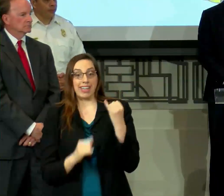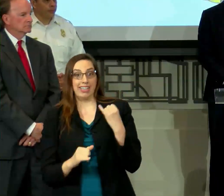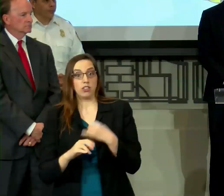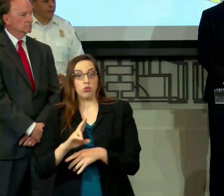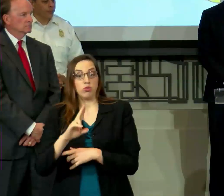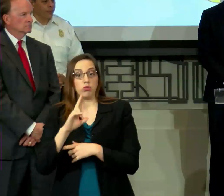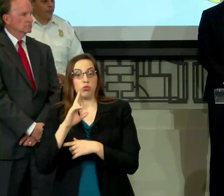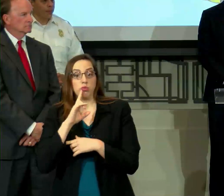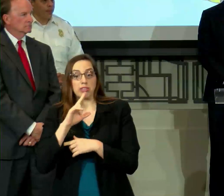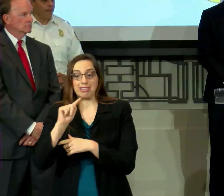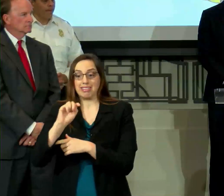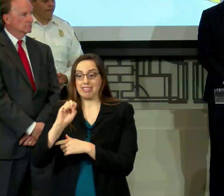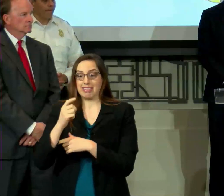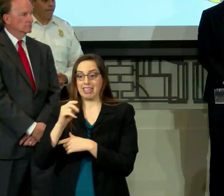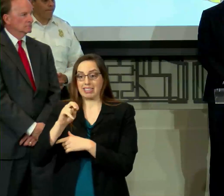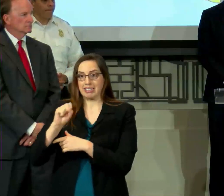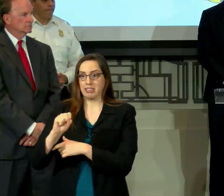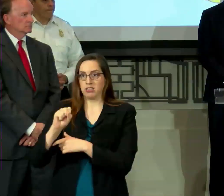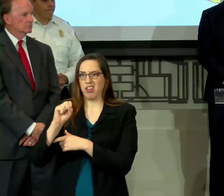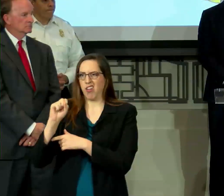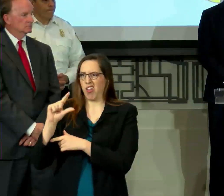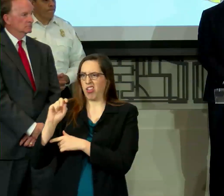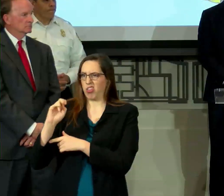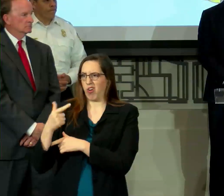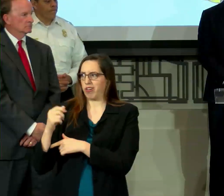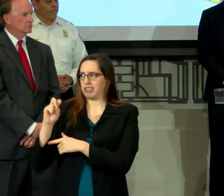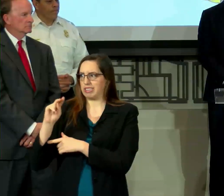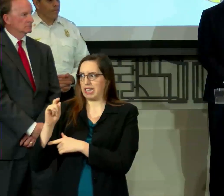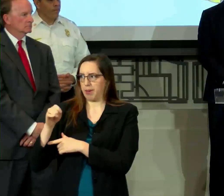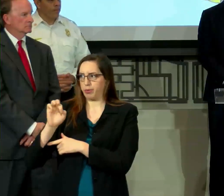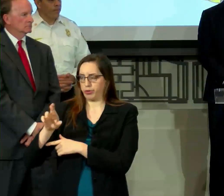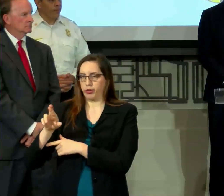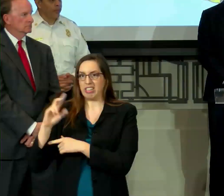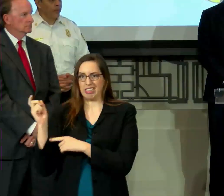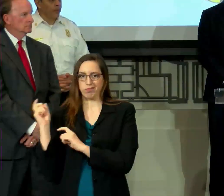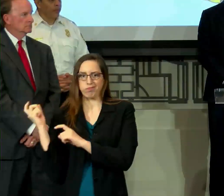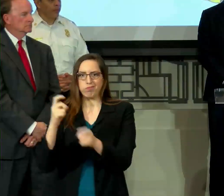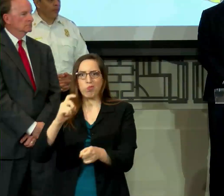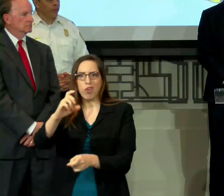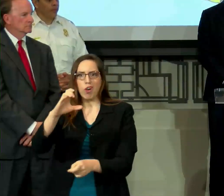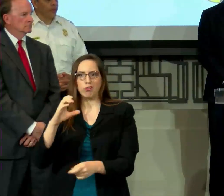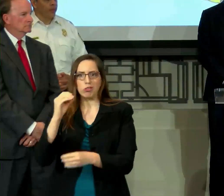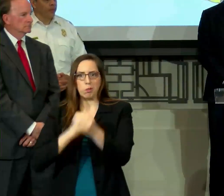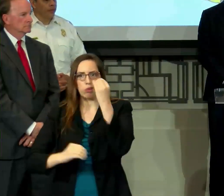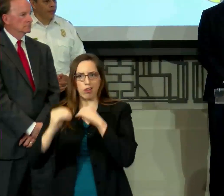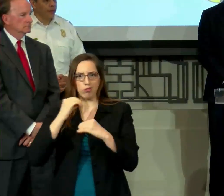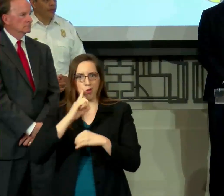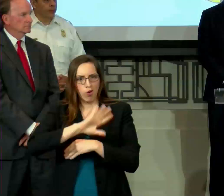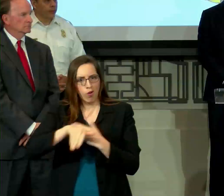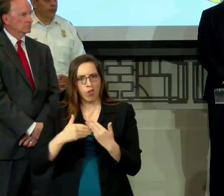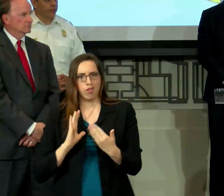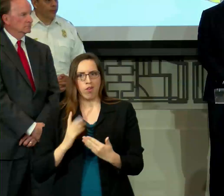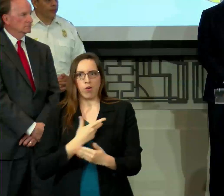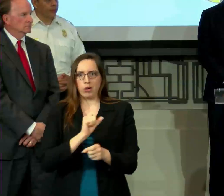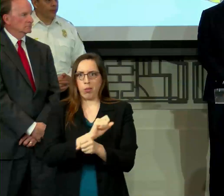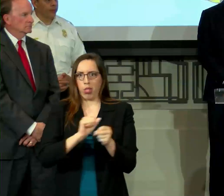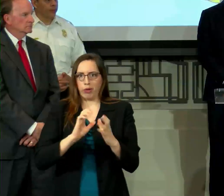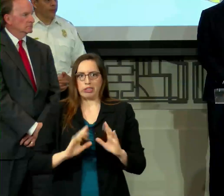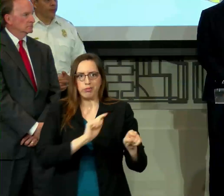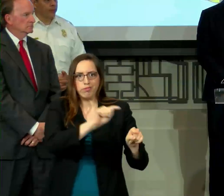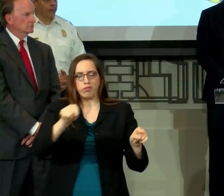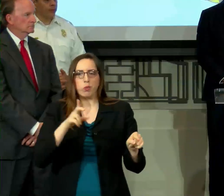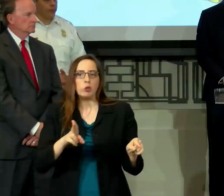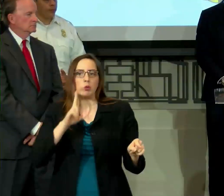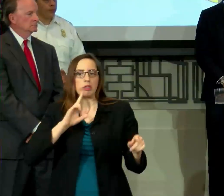Houston Texans long snapper John Weeks, he donated 100 meals to our hardworking employees that are based out of our